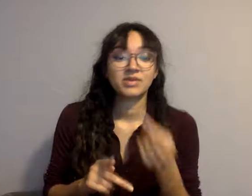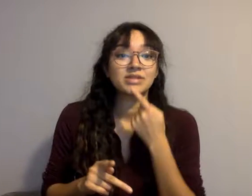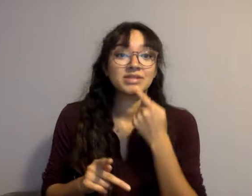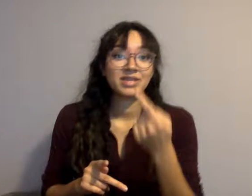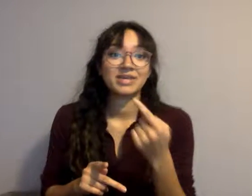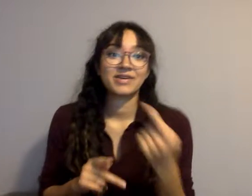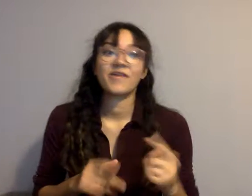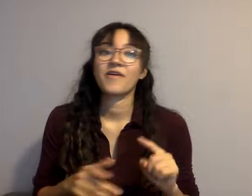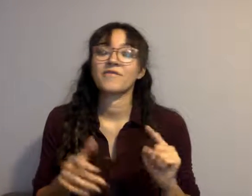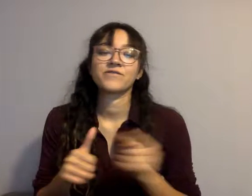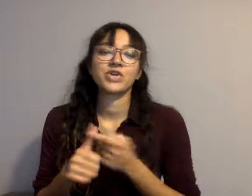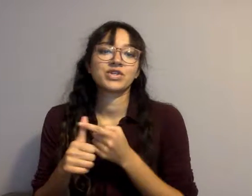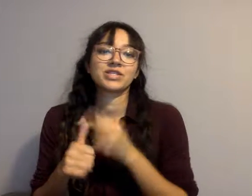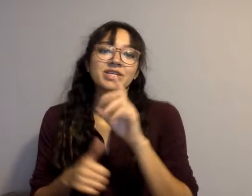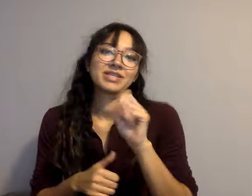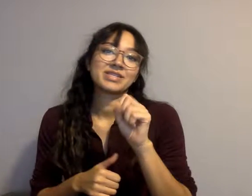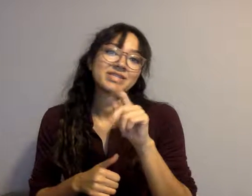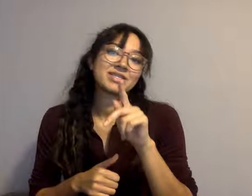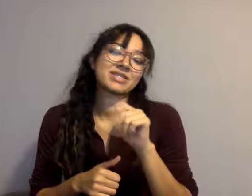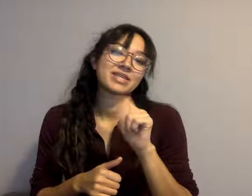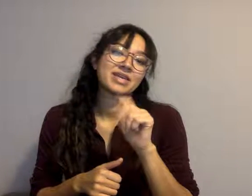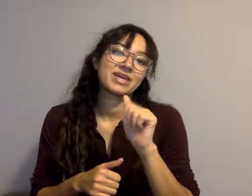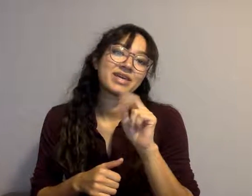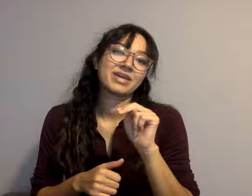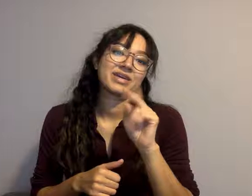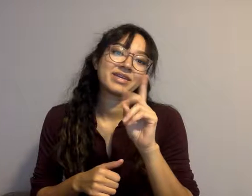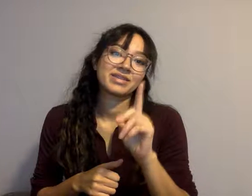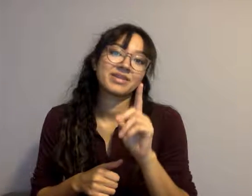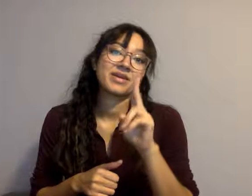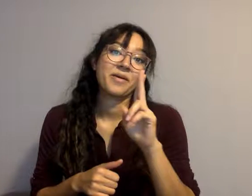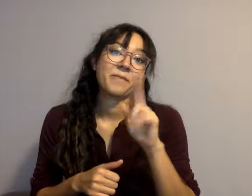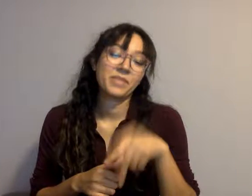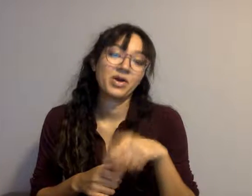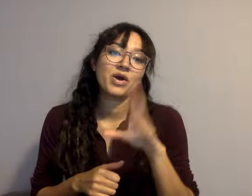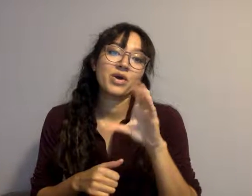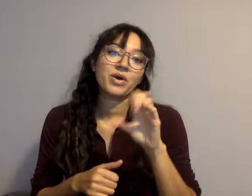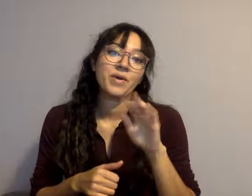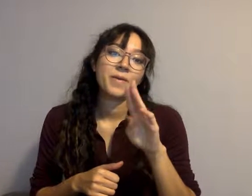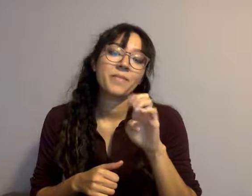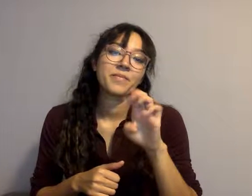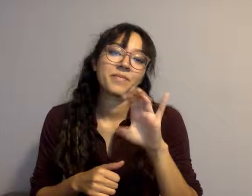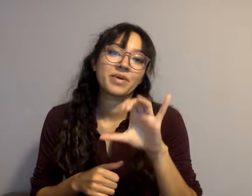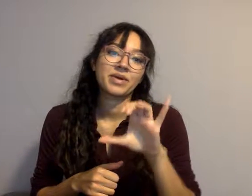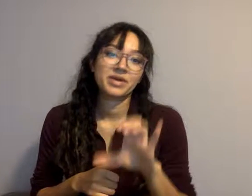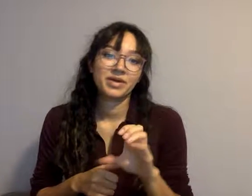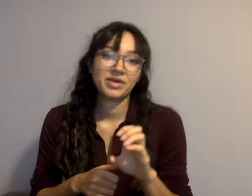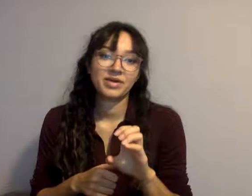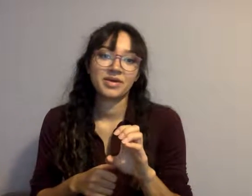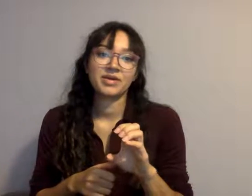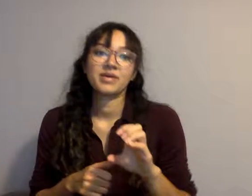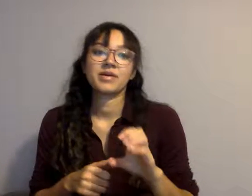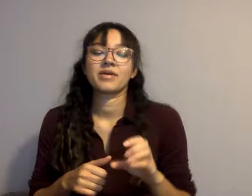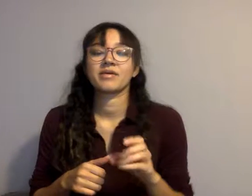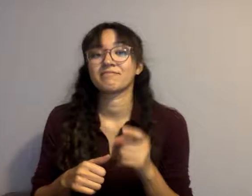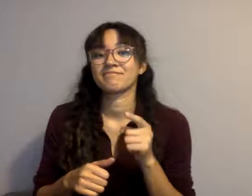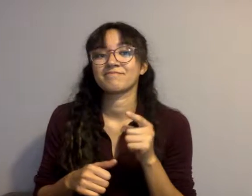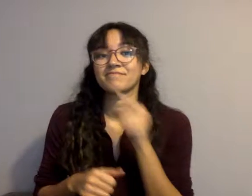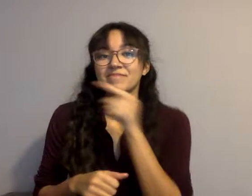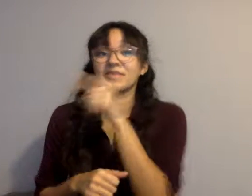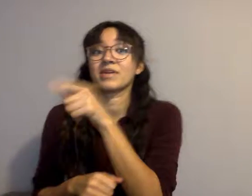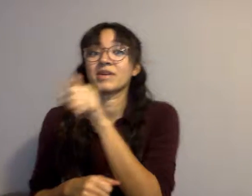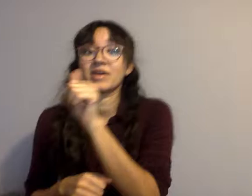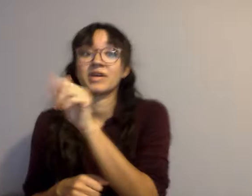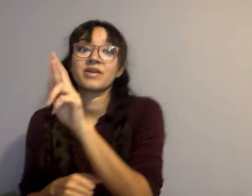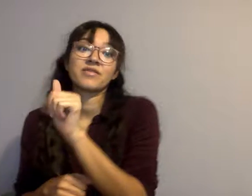world. I never like to claim first, but I do know that they never heard that nasty little rumor that women